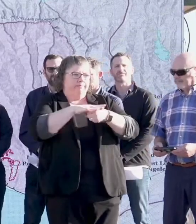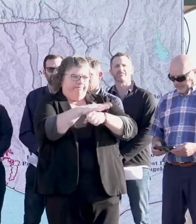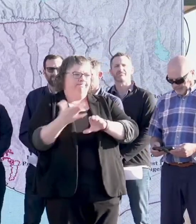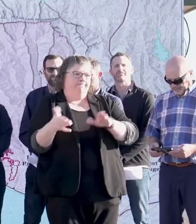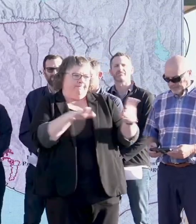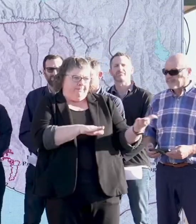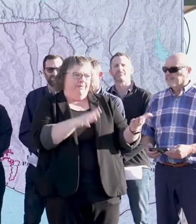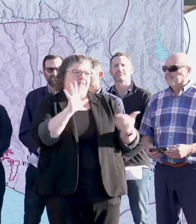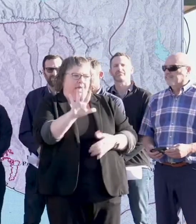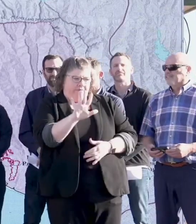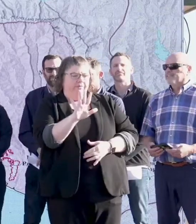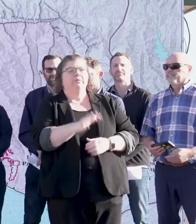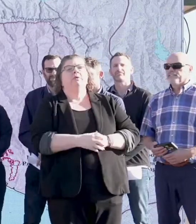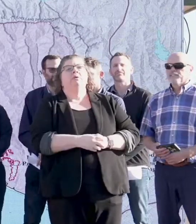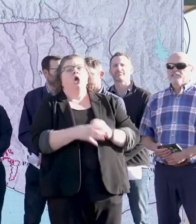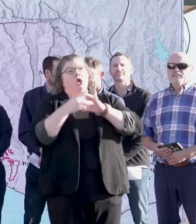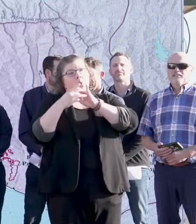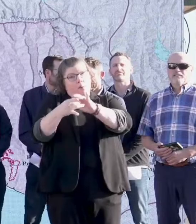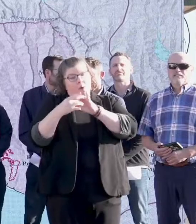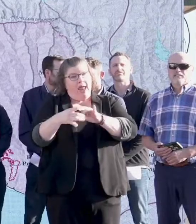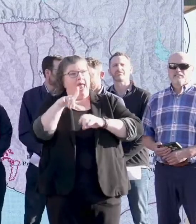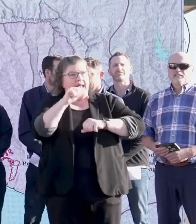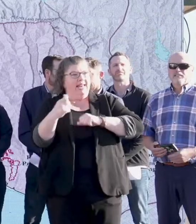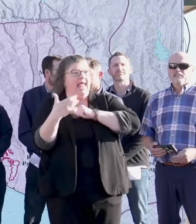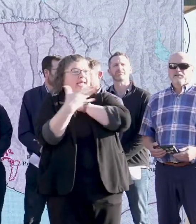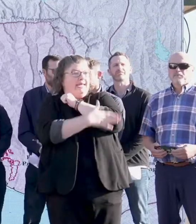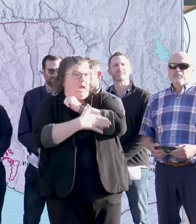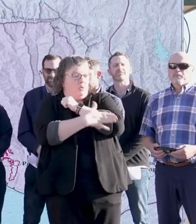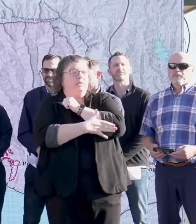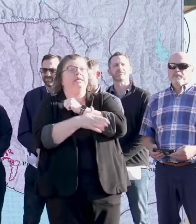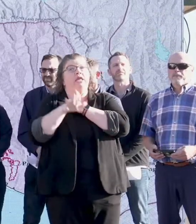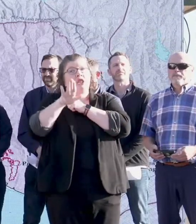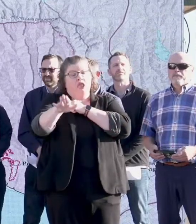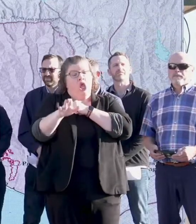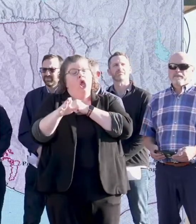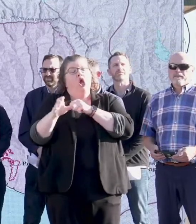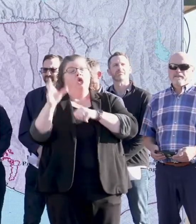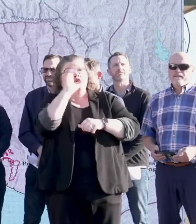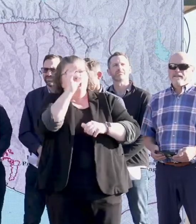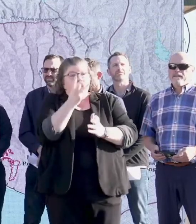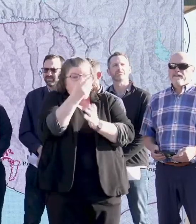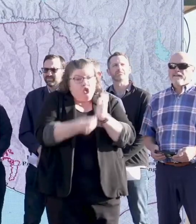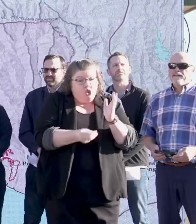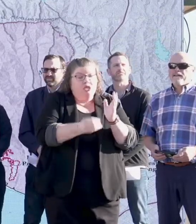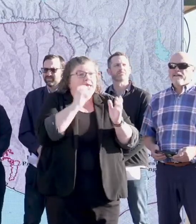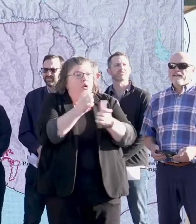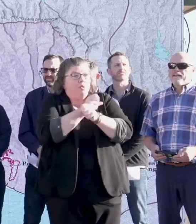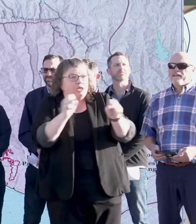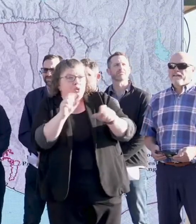In collaboration with the Los Angeles County Fire Department's Urban Search and Rescue Team and other